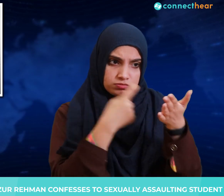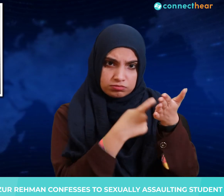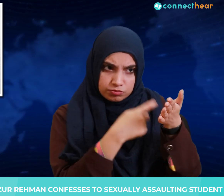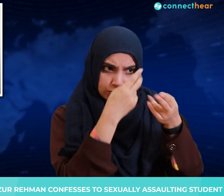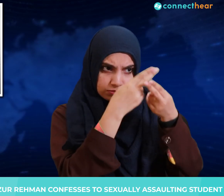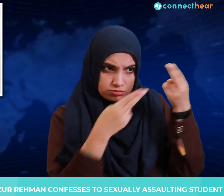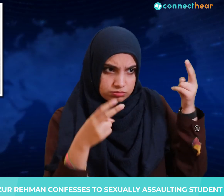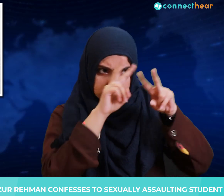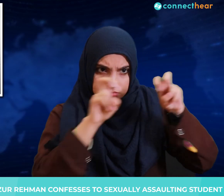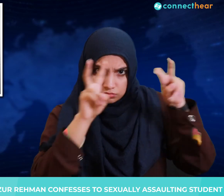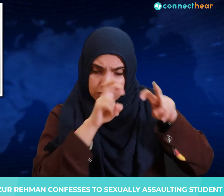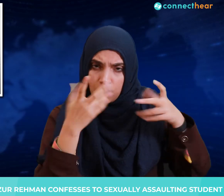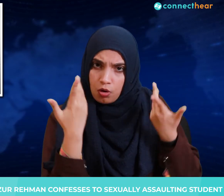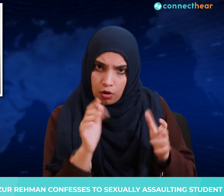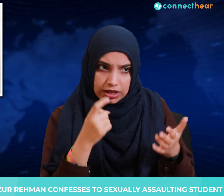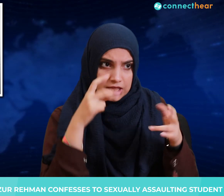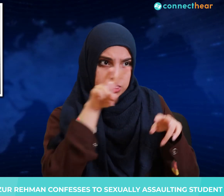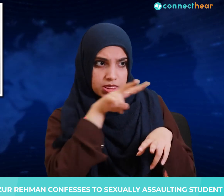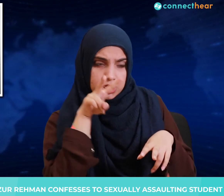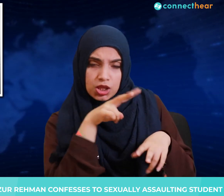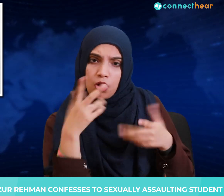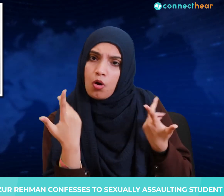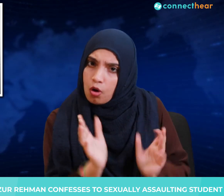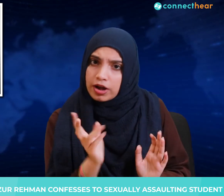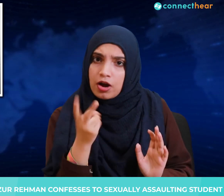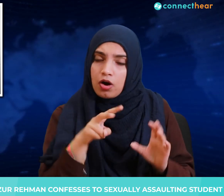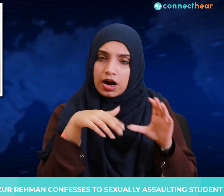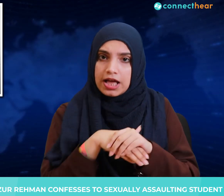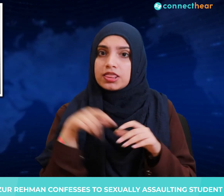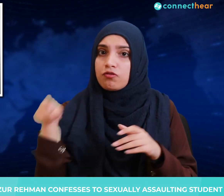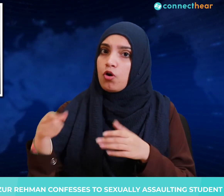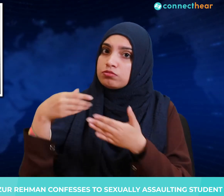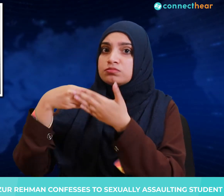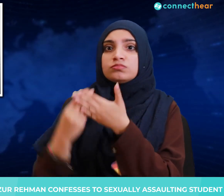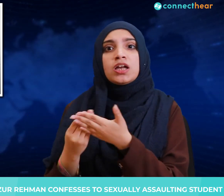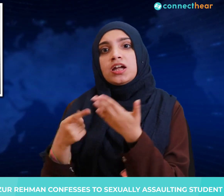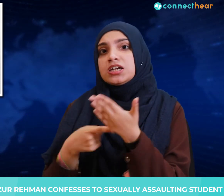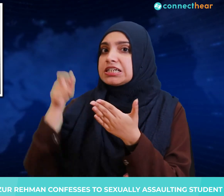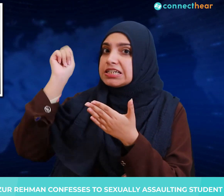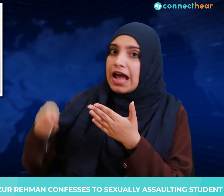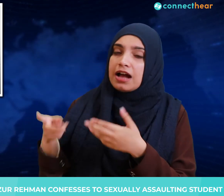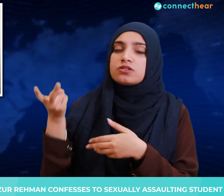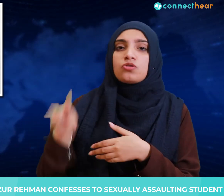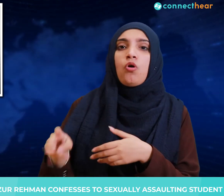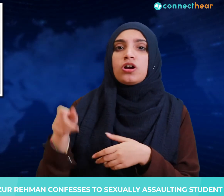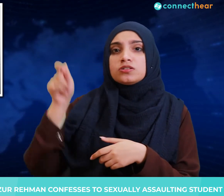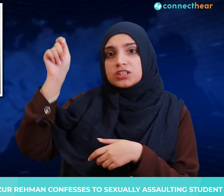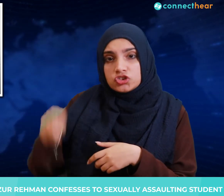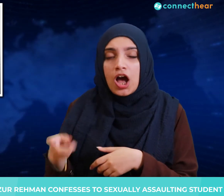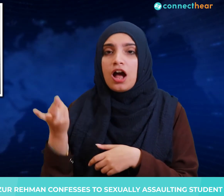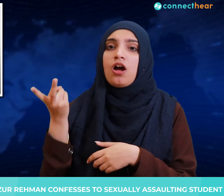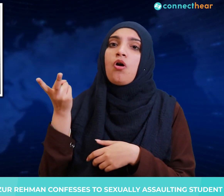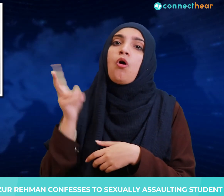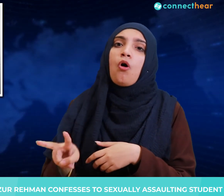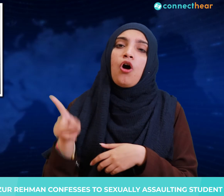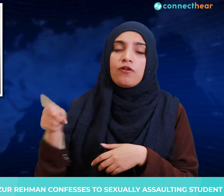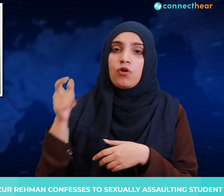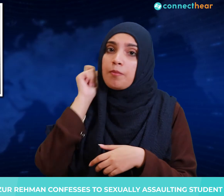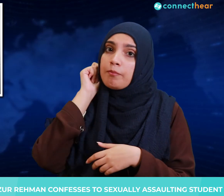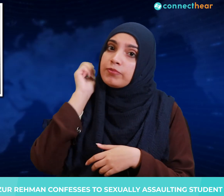and we will try to present a strong challan to secure a punishment. He added that the cleric's